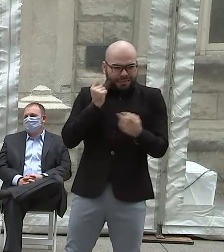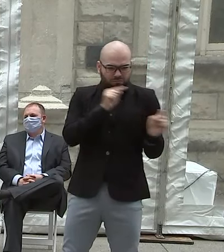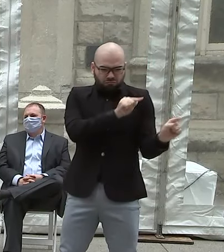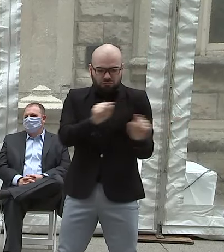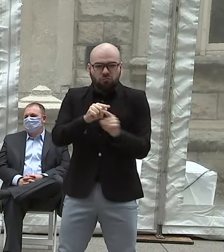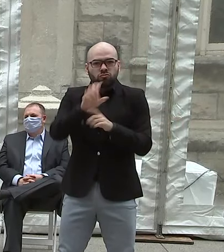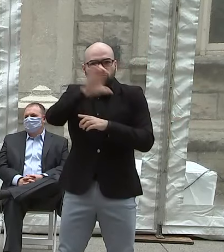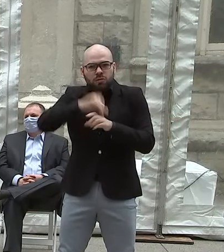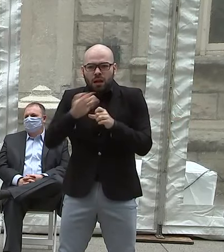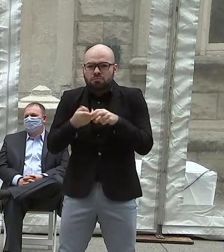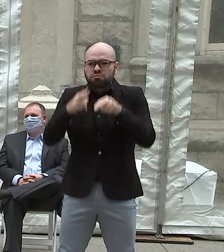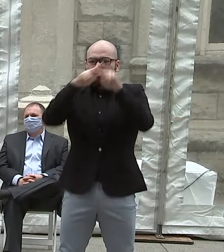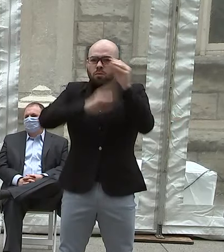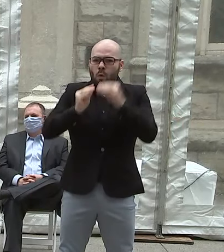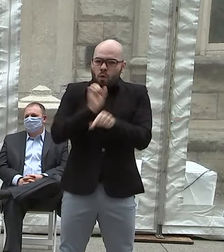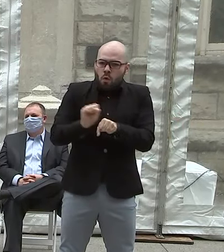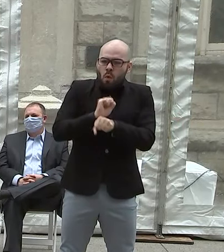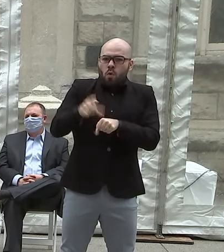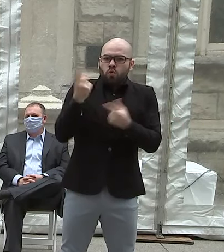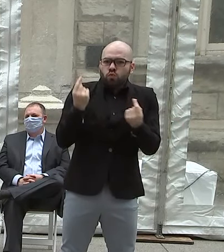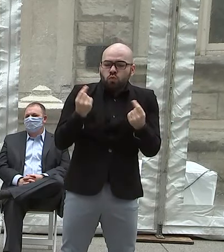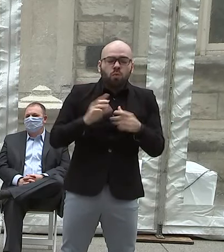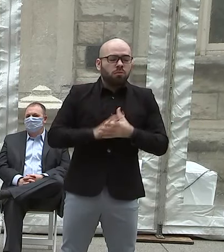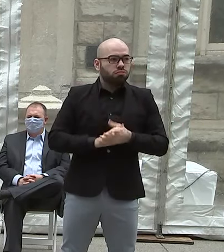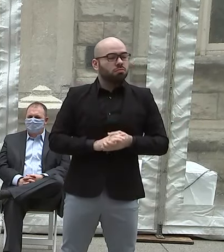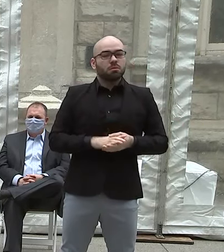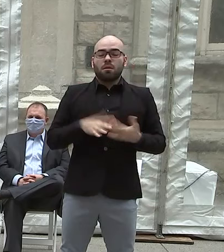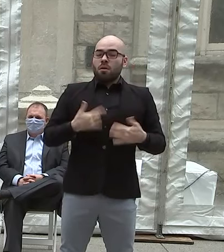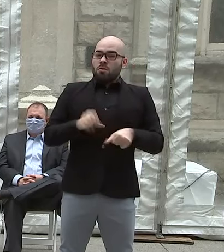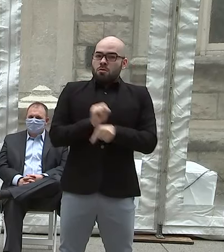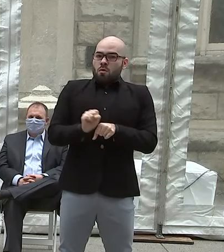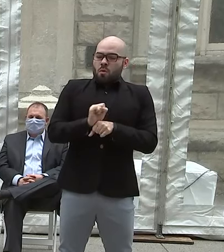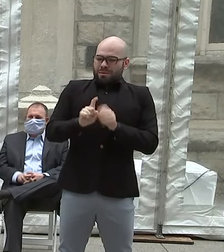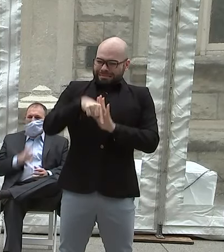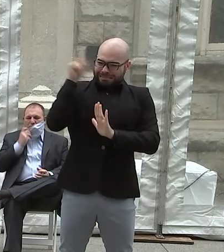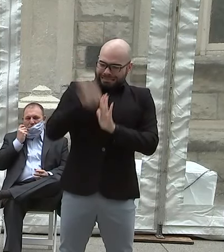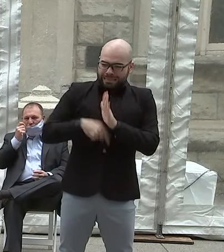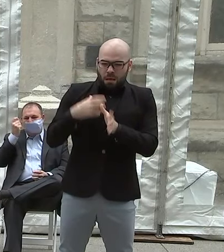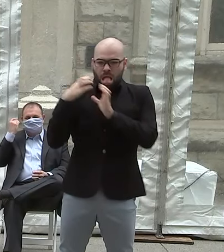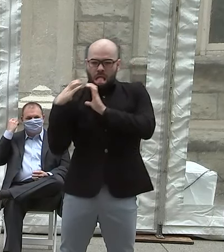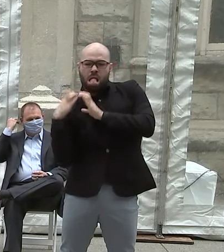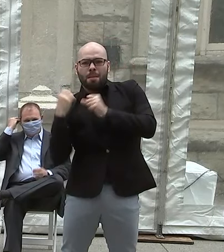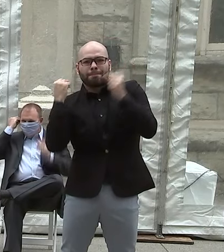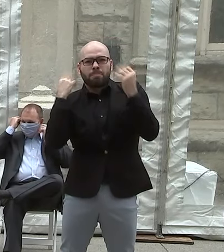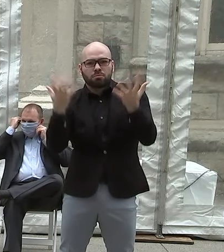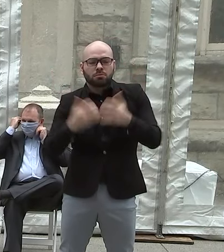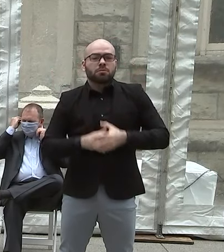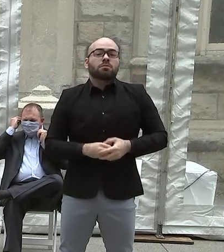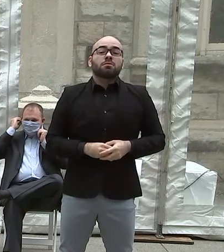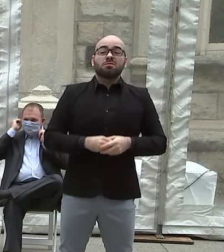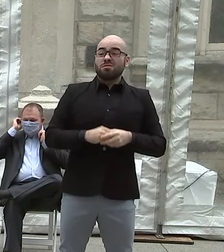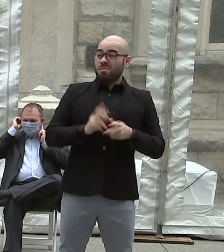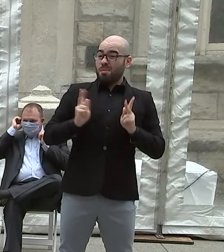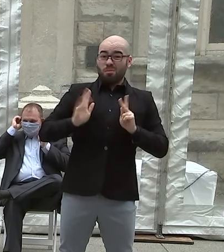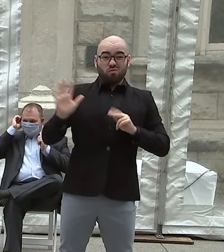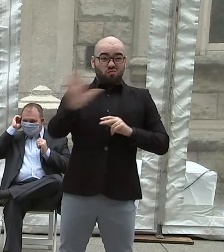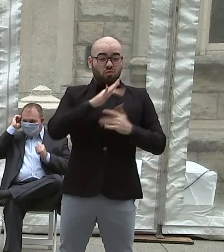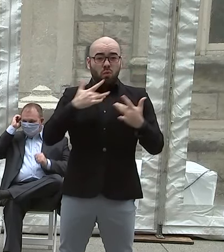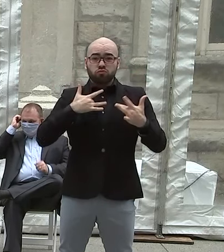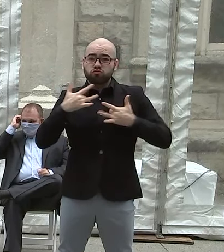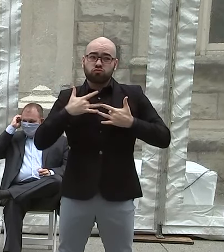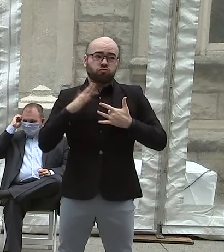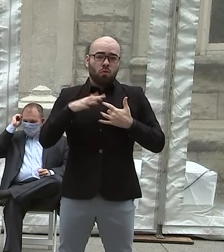the needs of our callers, the impact is deep and complicated. And the fears that people may have will